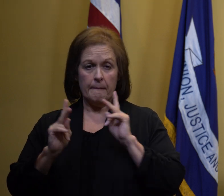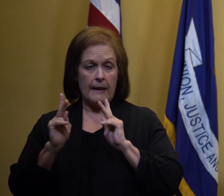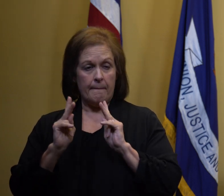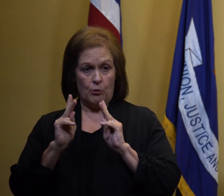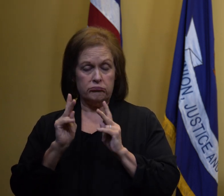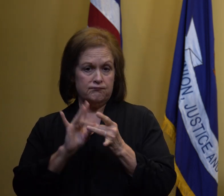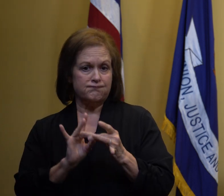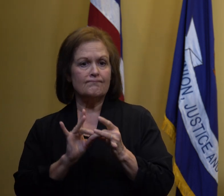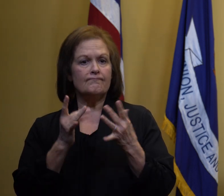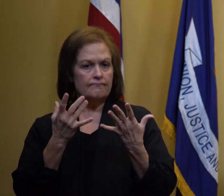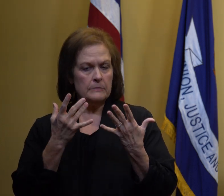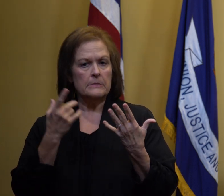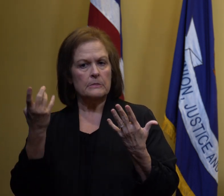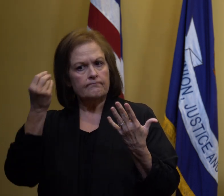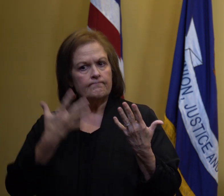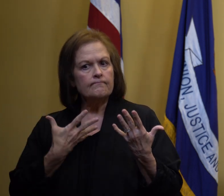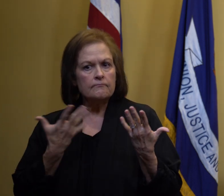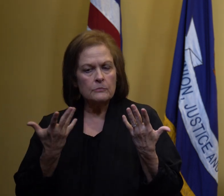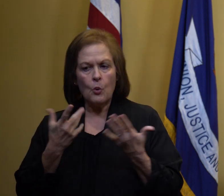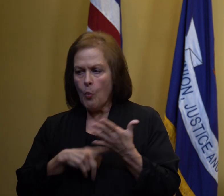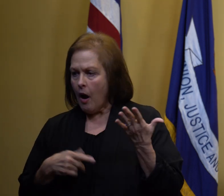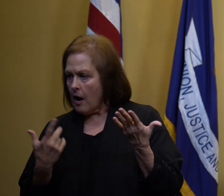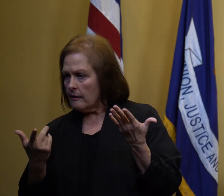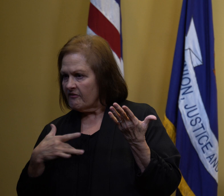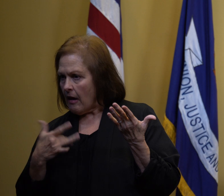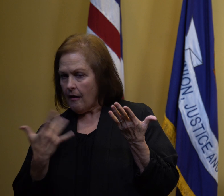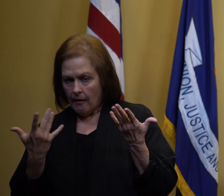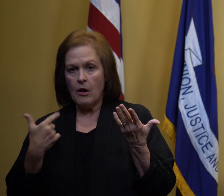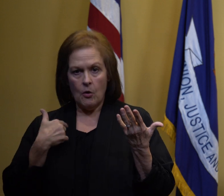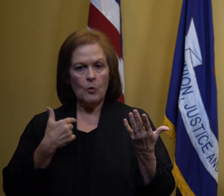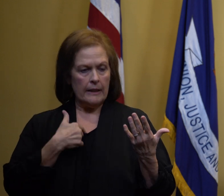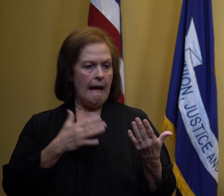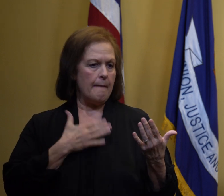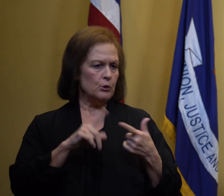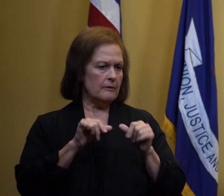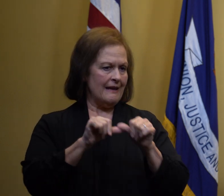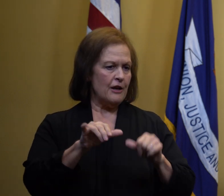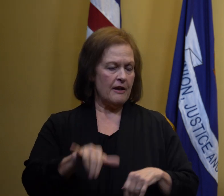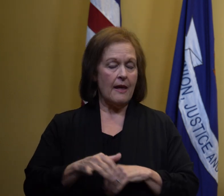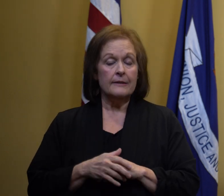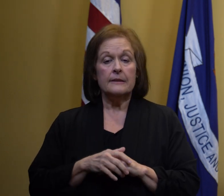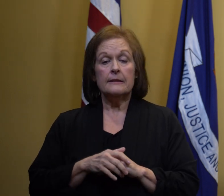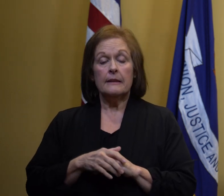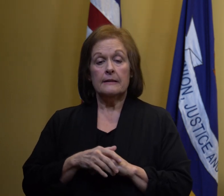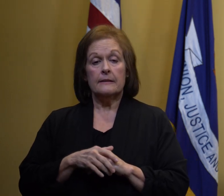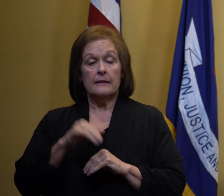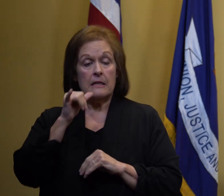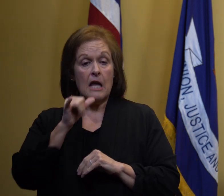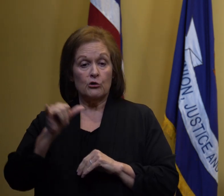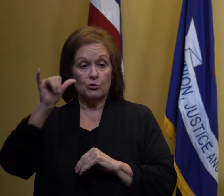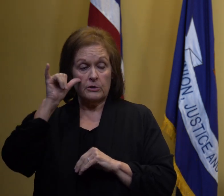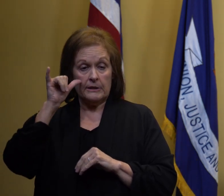far, but again, the need to extend, we were very happy to do that. On yesterday, held